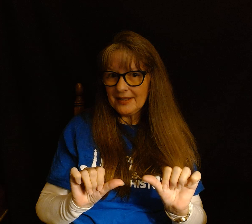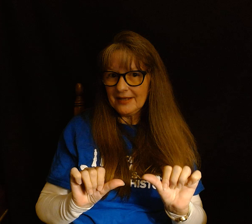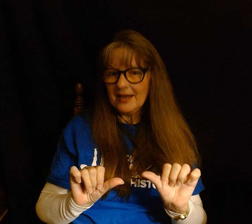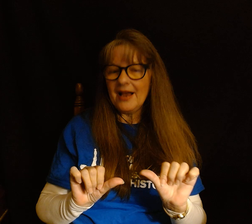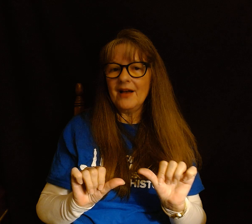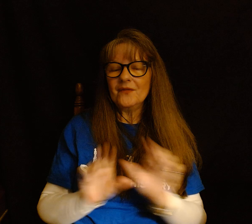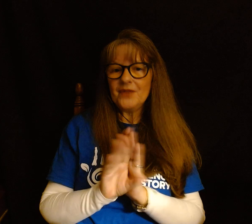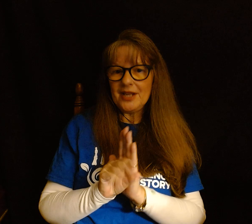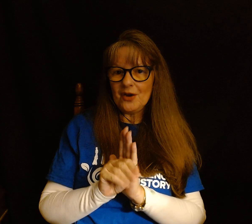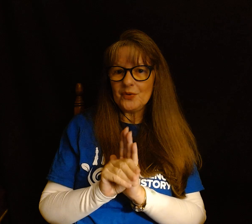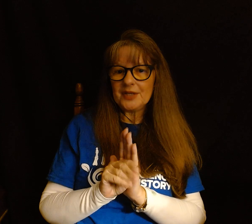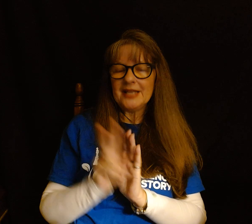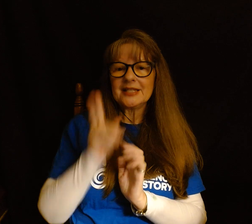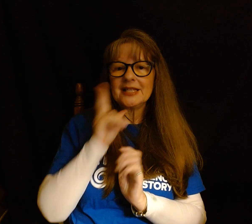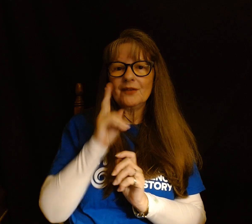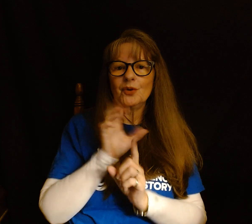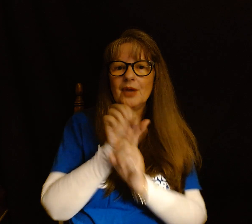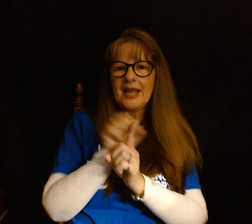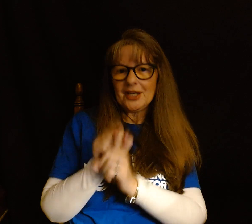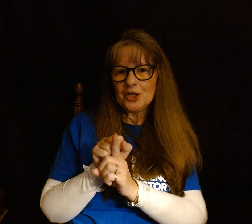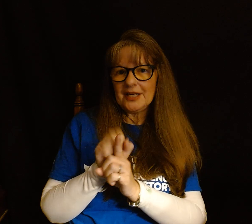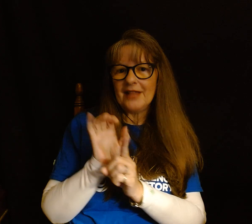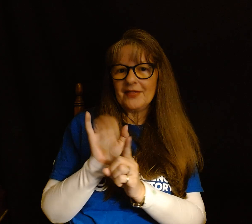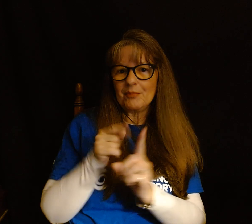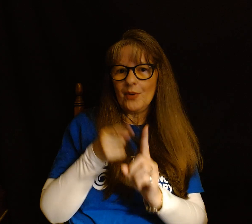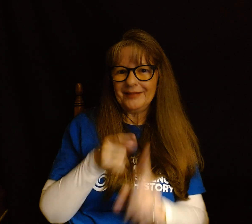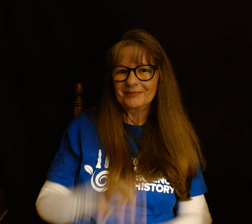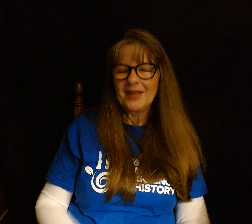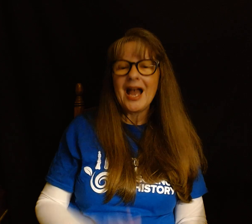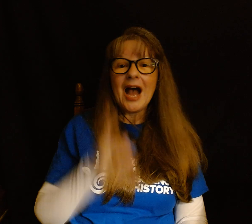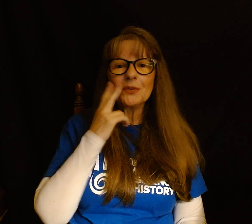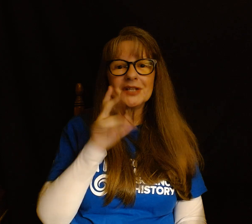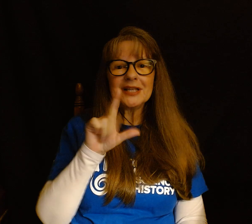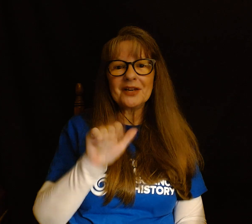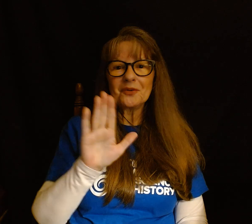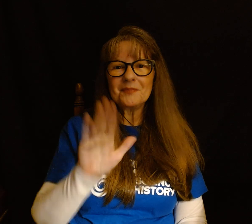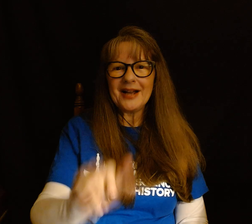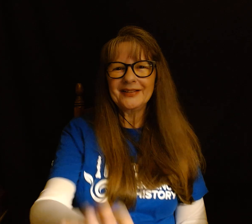videos and see if you can catch it at that point. I'll see you later. Bye.